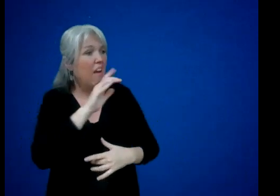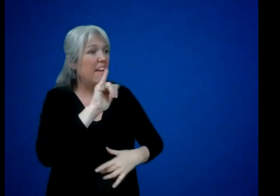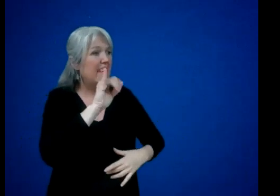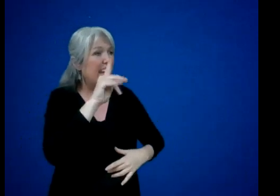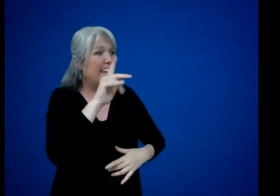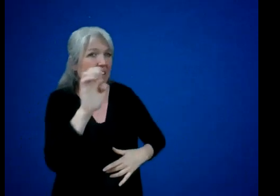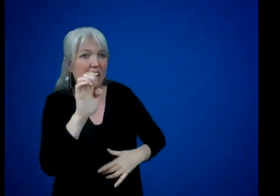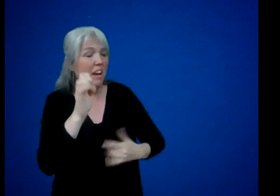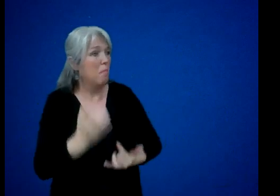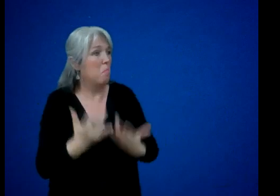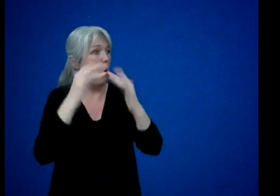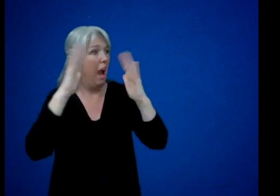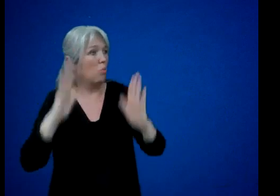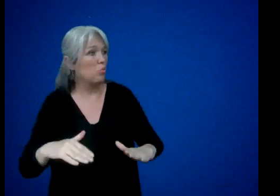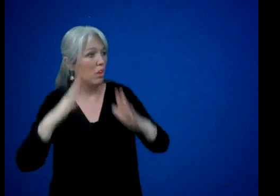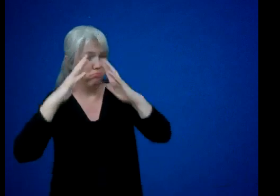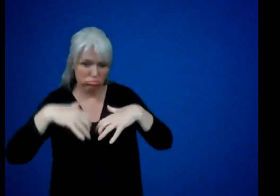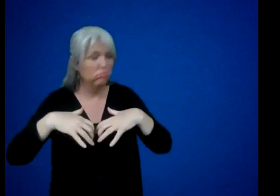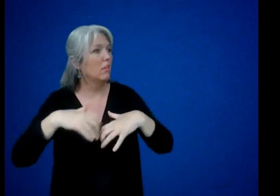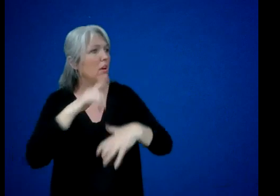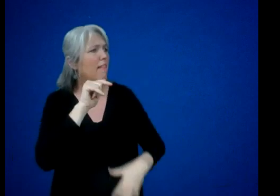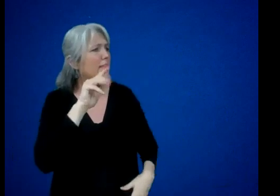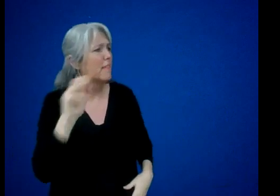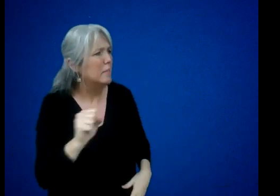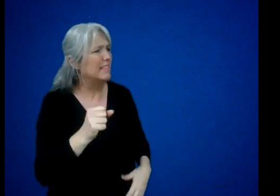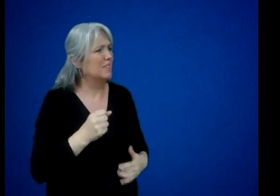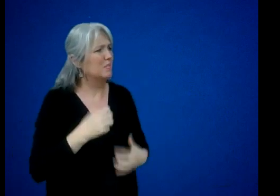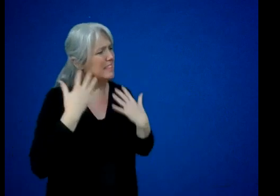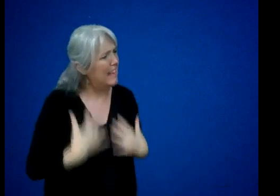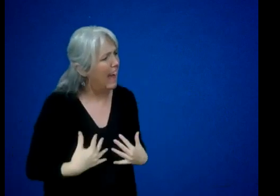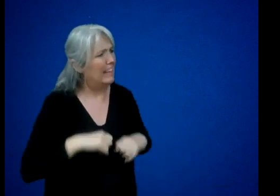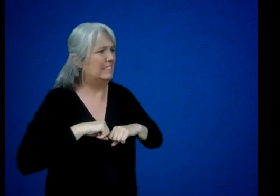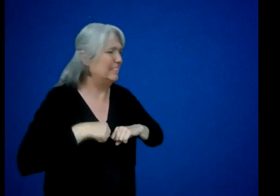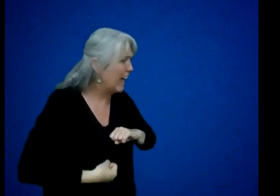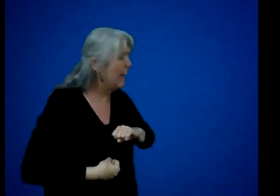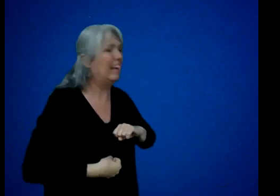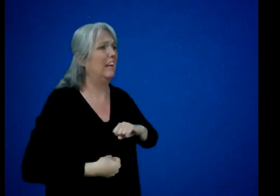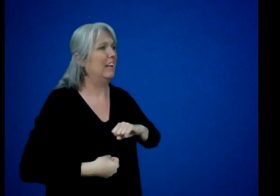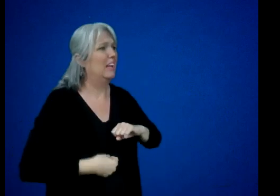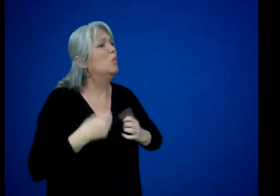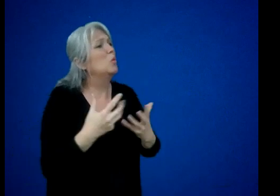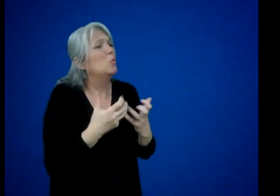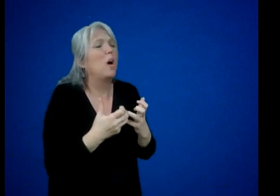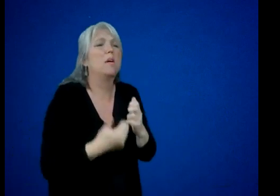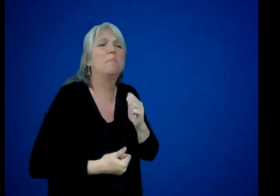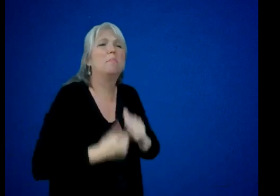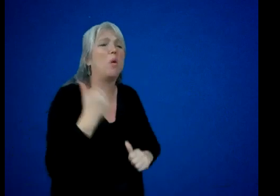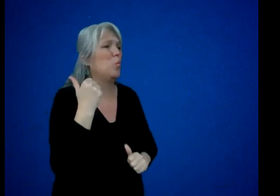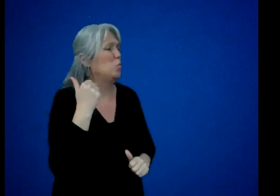house down. And Litmus was sad, very sad, and what he wanted more than anything in the world